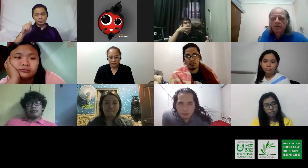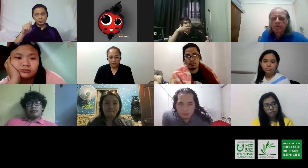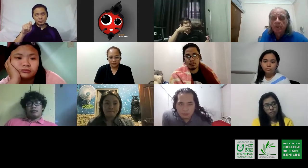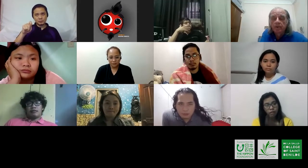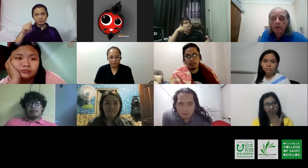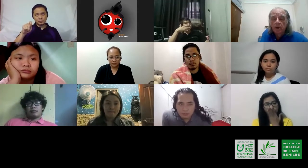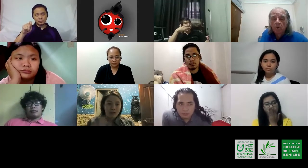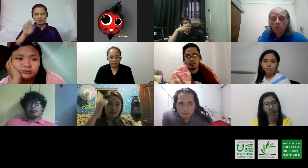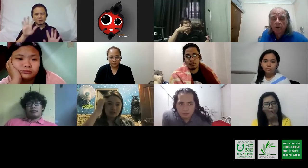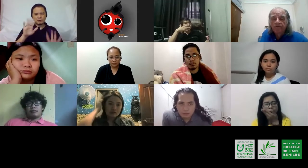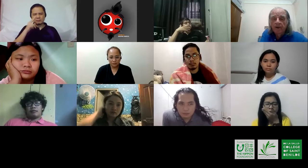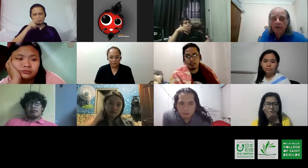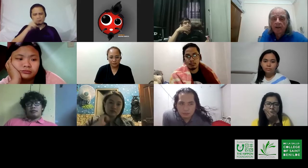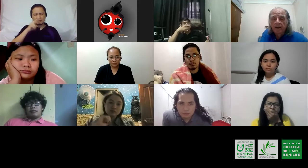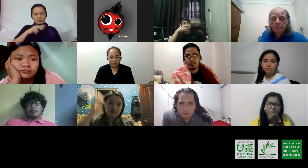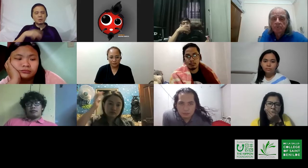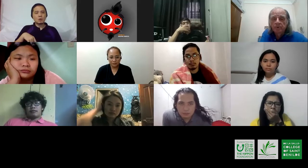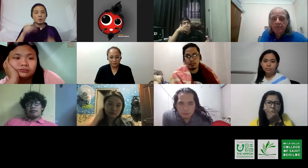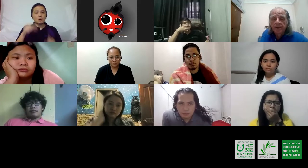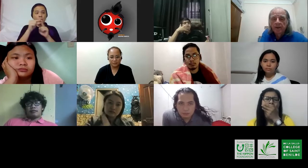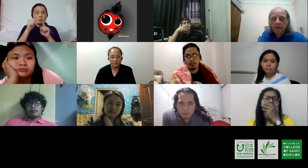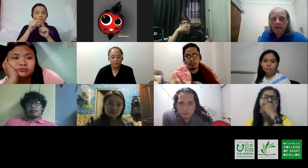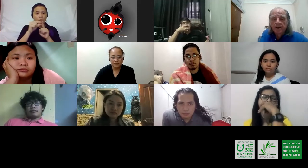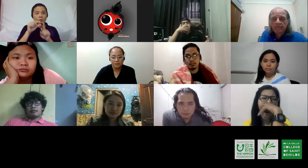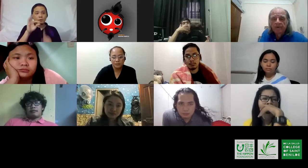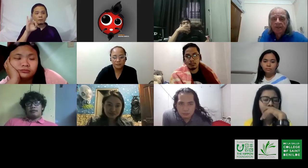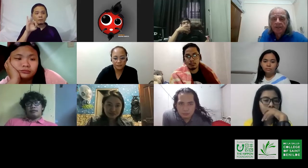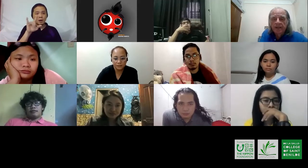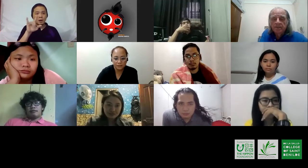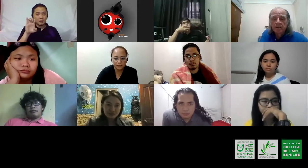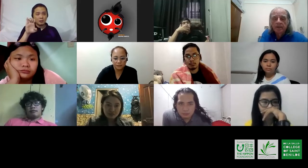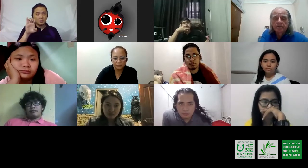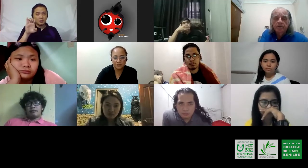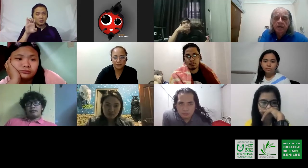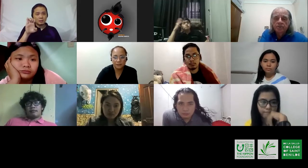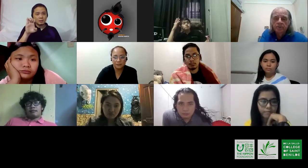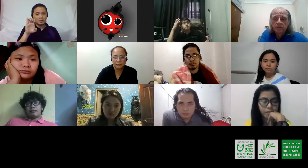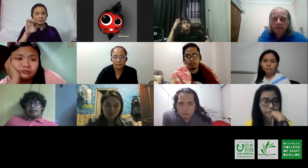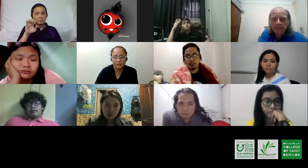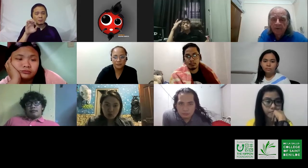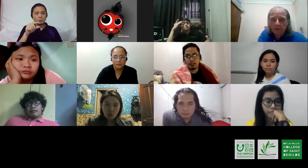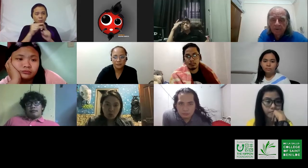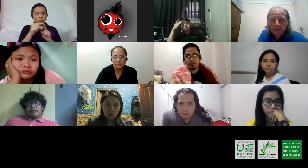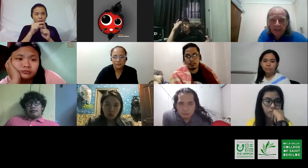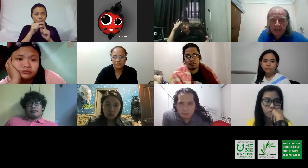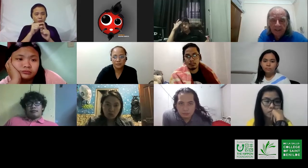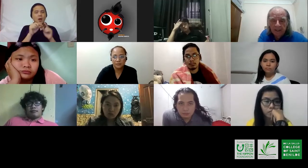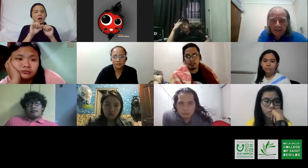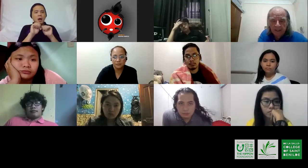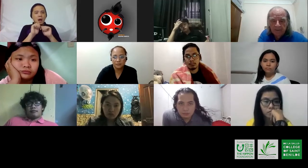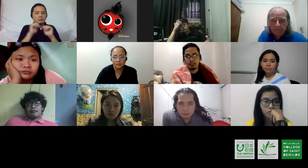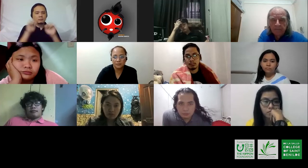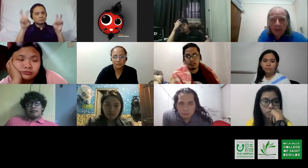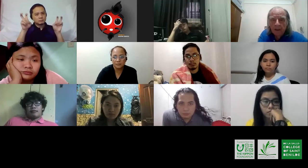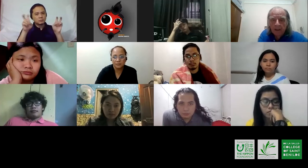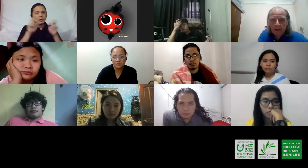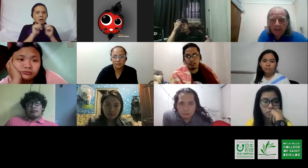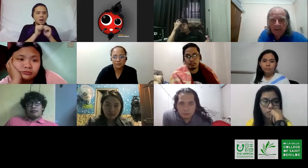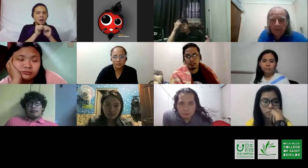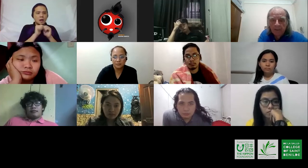PowerPoint, Word file, how to prepare for the test on introduction to deaf cultures and identities. Now I'm going to put